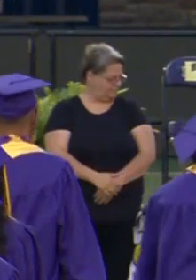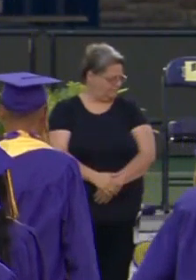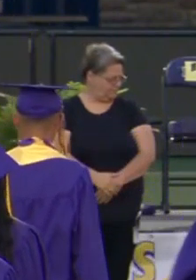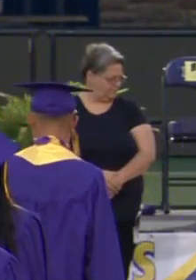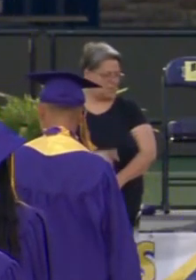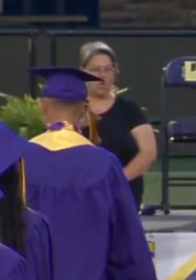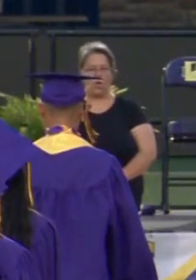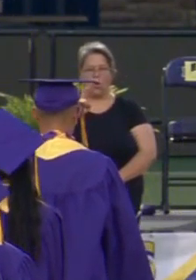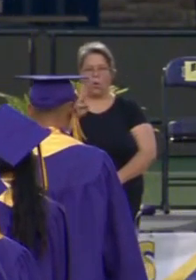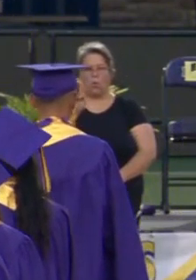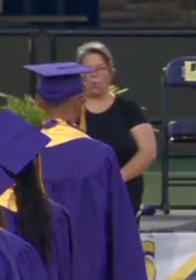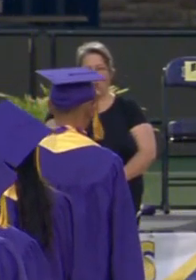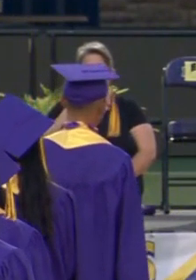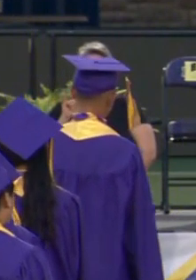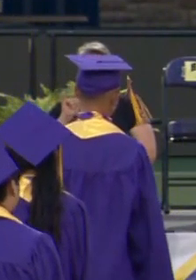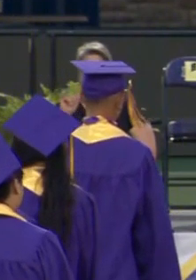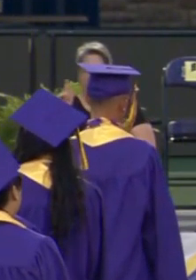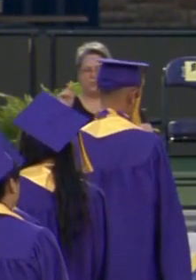Ruby Trudell.